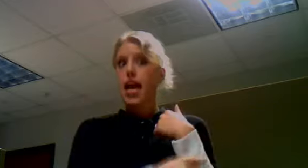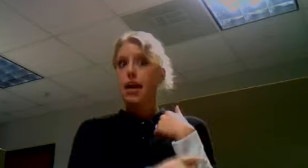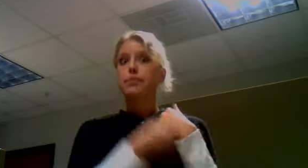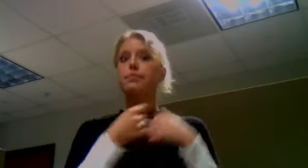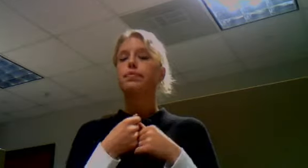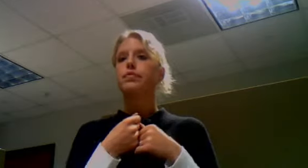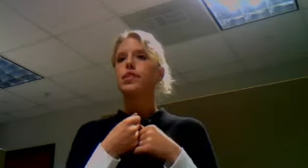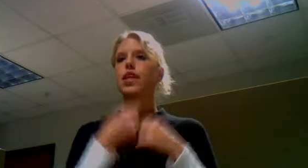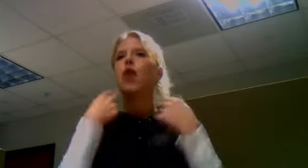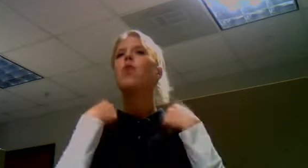human capital.